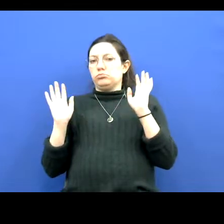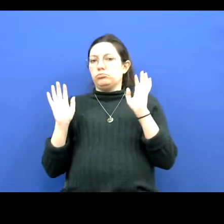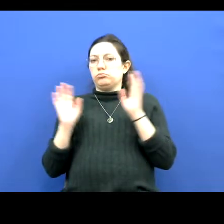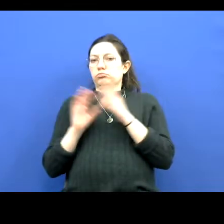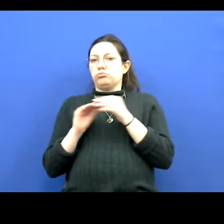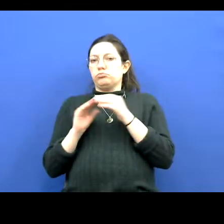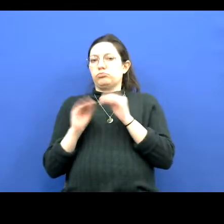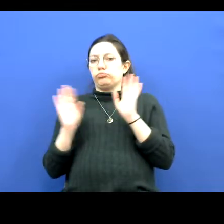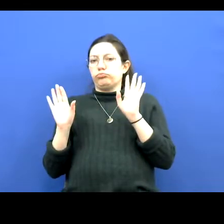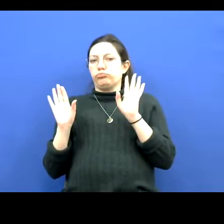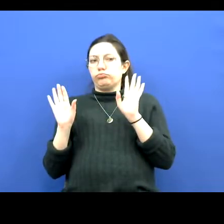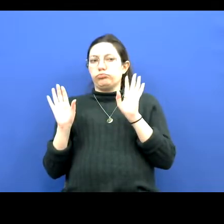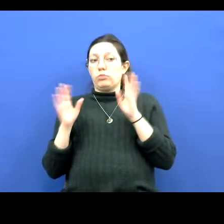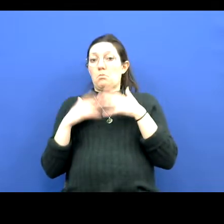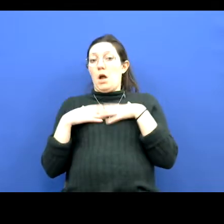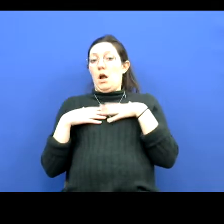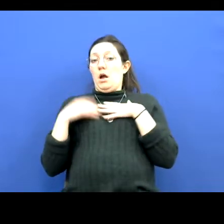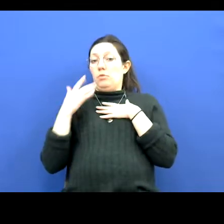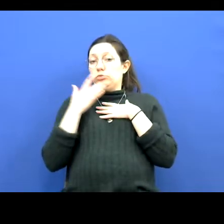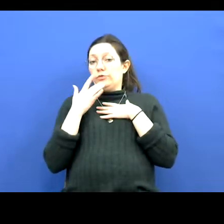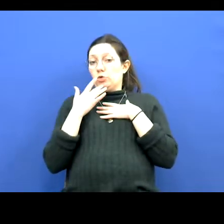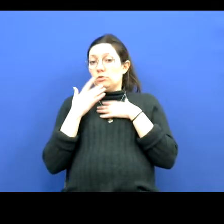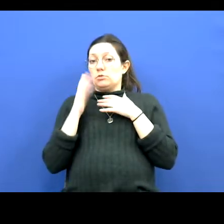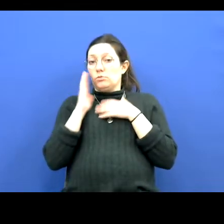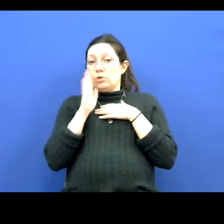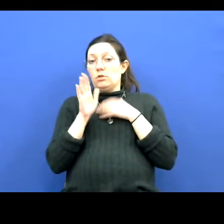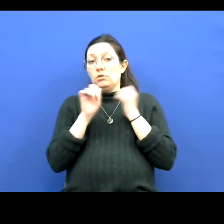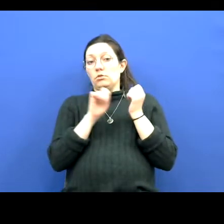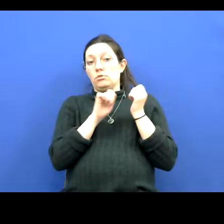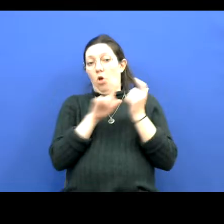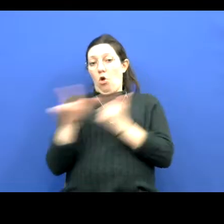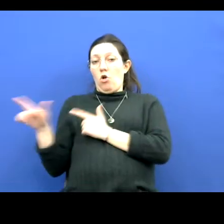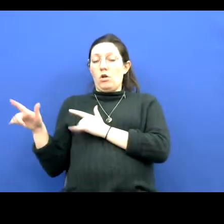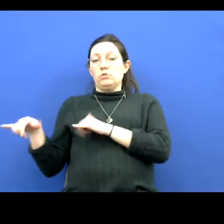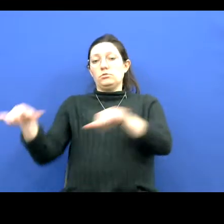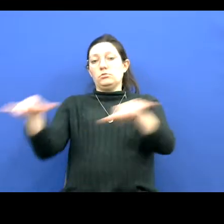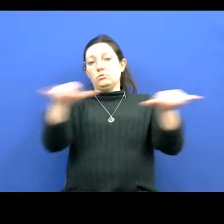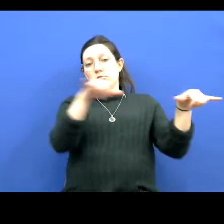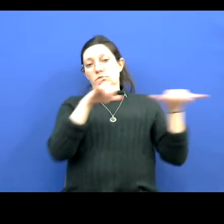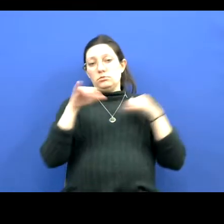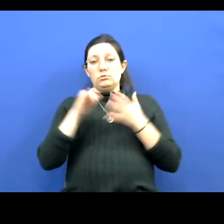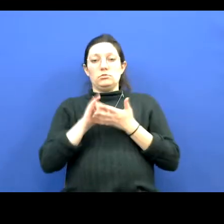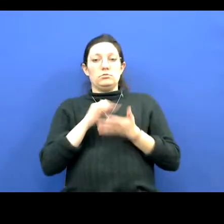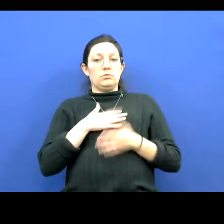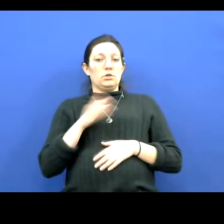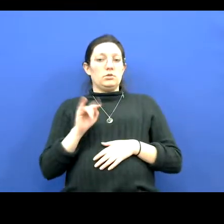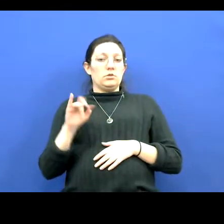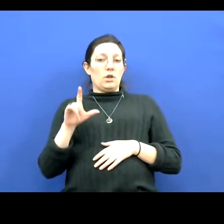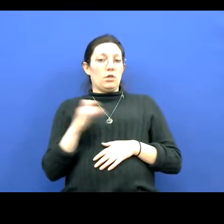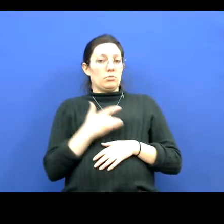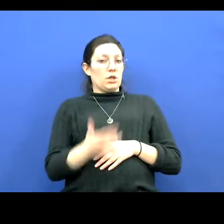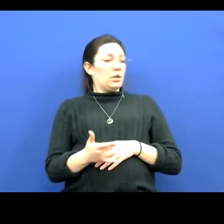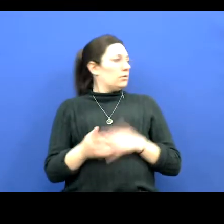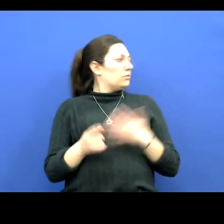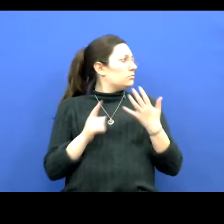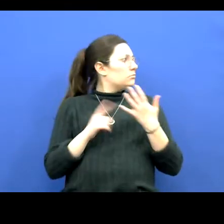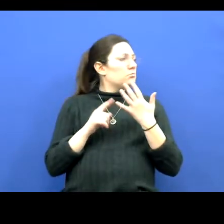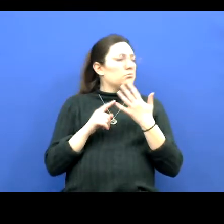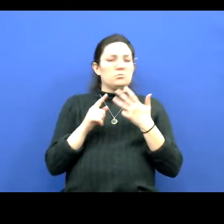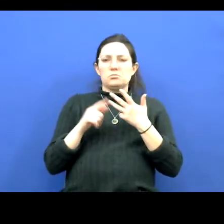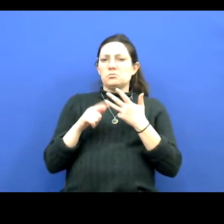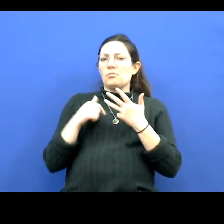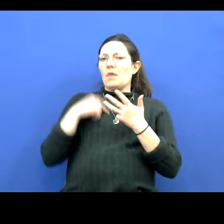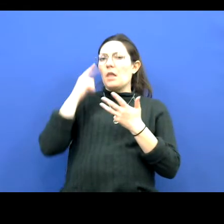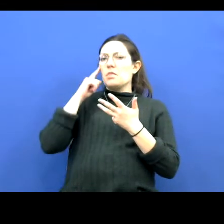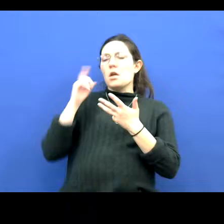with my, call it style. So I think that falls in line with what we're trying to do is make it easier, and